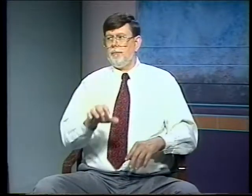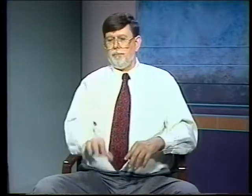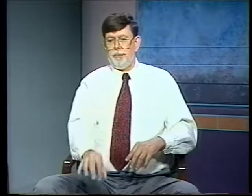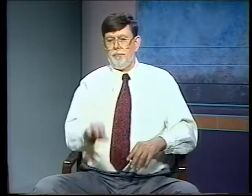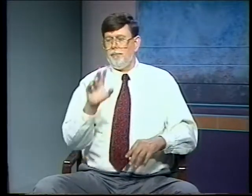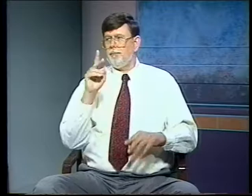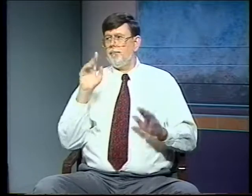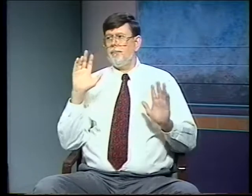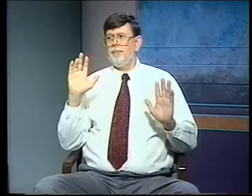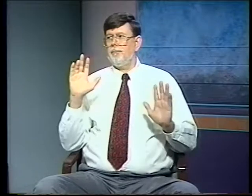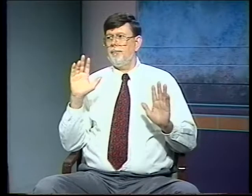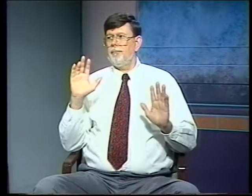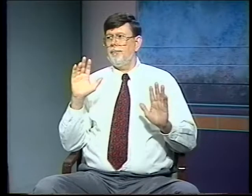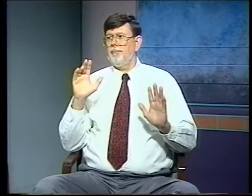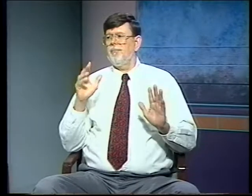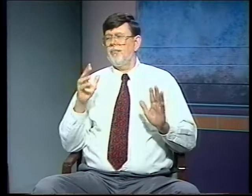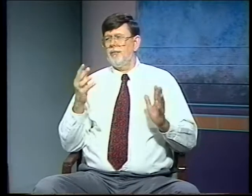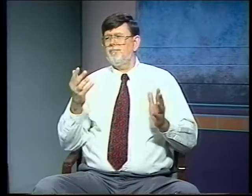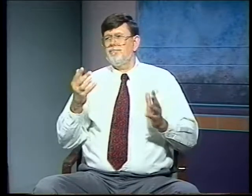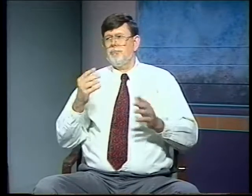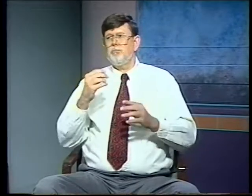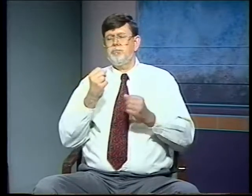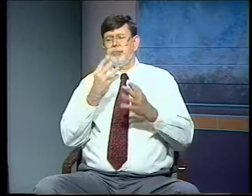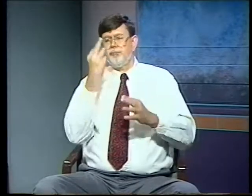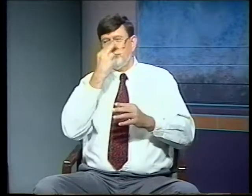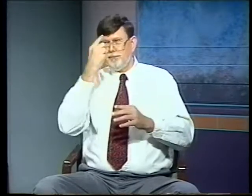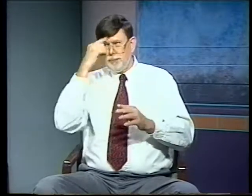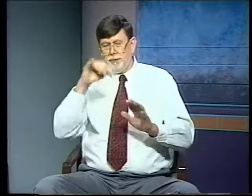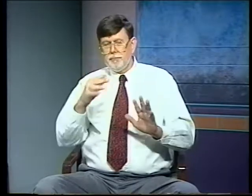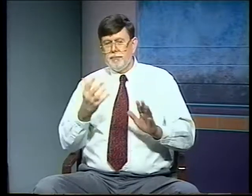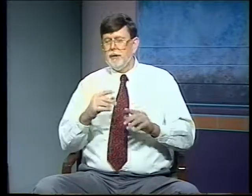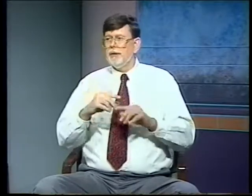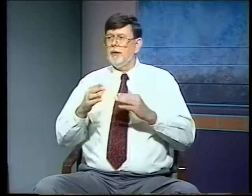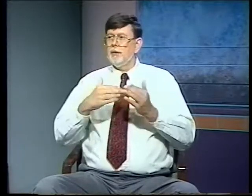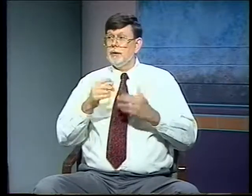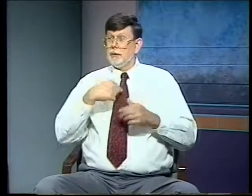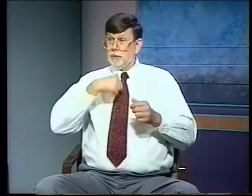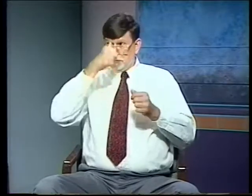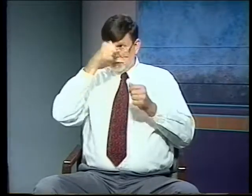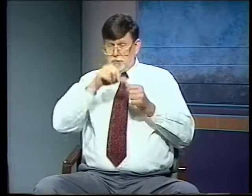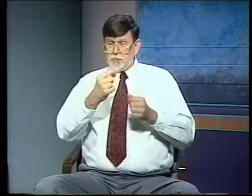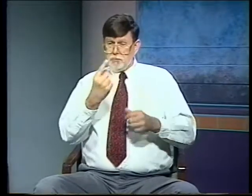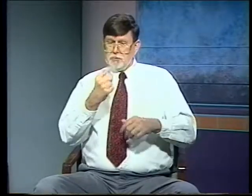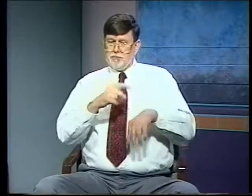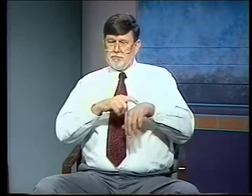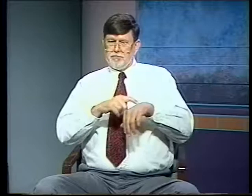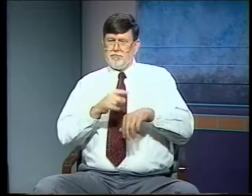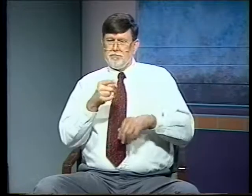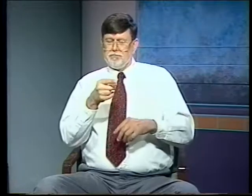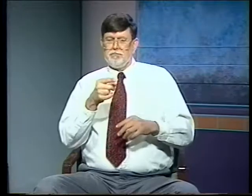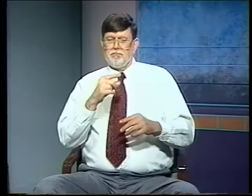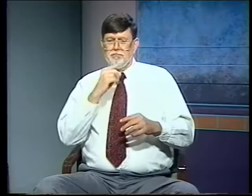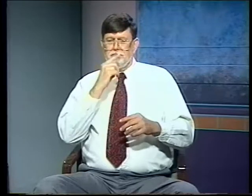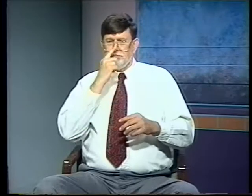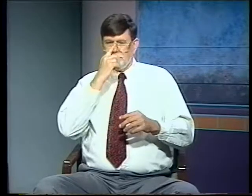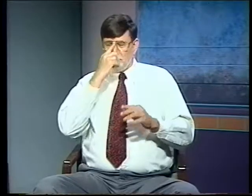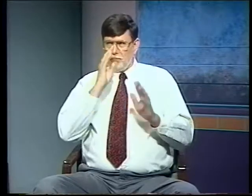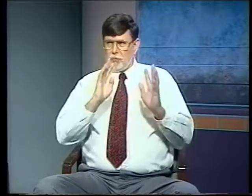the people there should know that they're never to pick up or touch that feather. And there's a multitude of reasons for that. But I remember